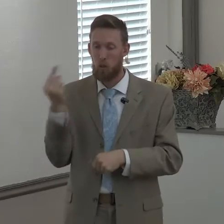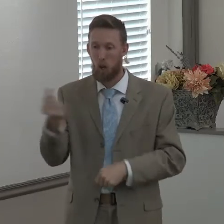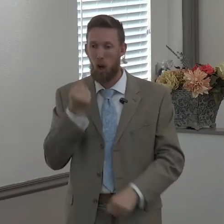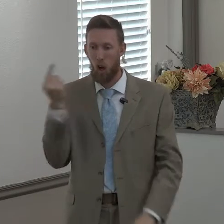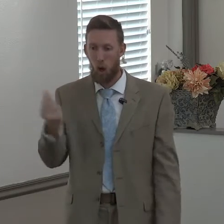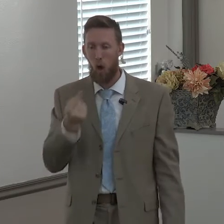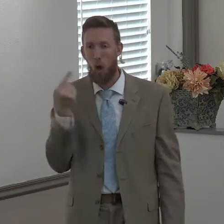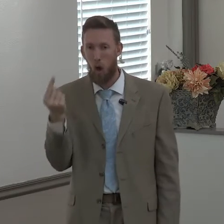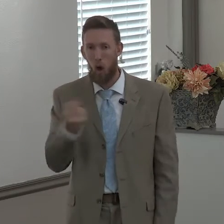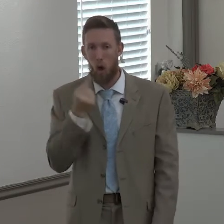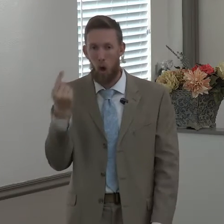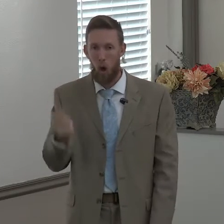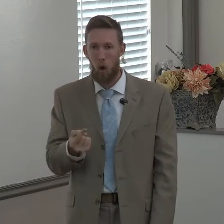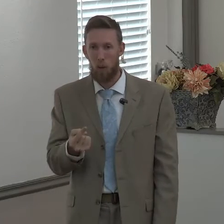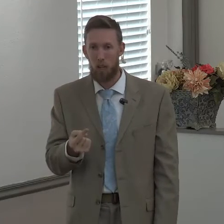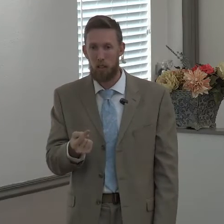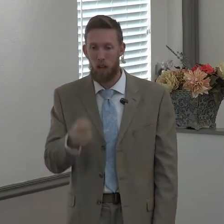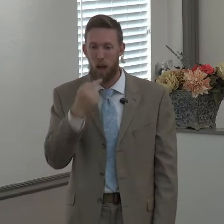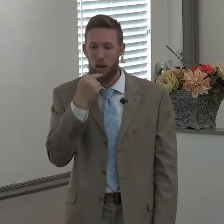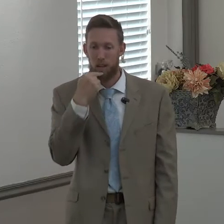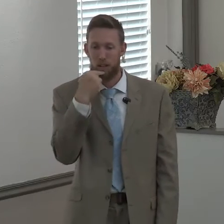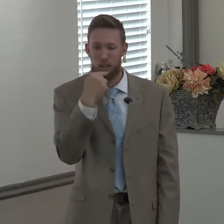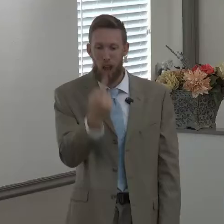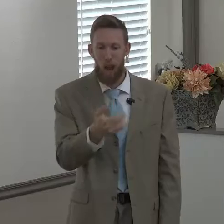And Gary Randall needed Peter